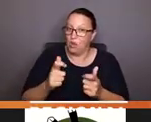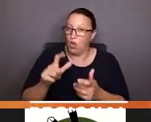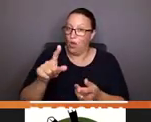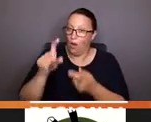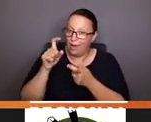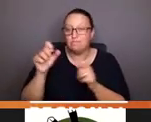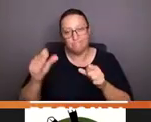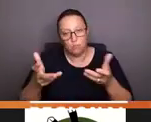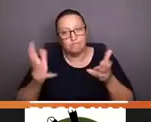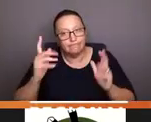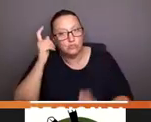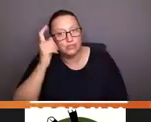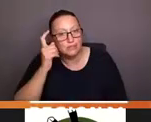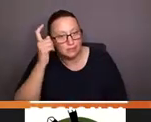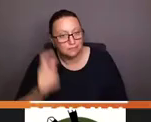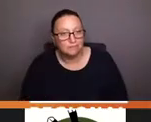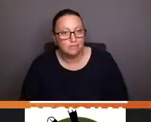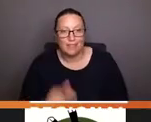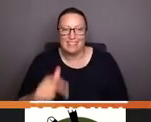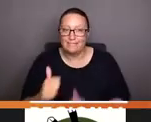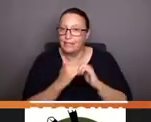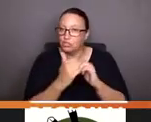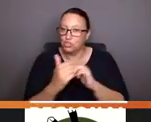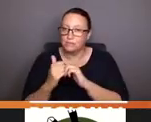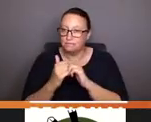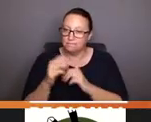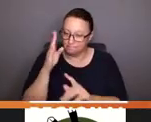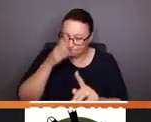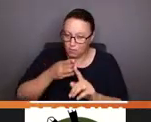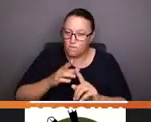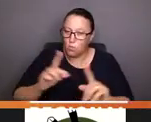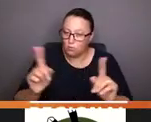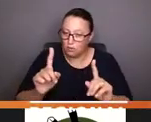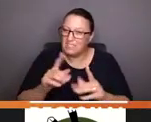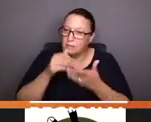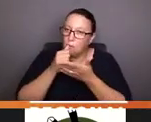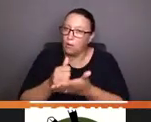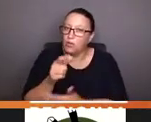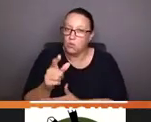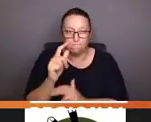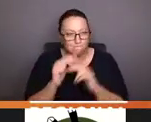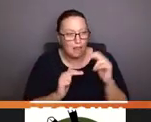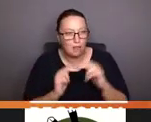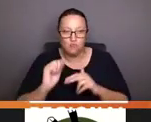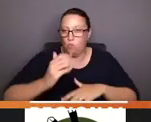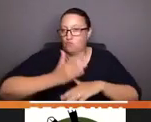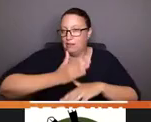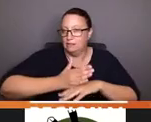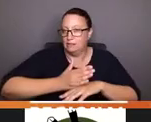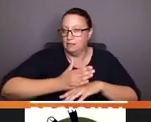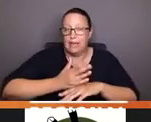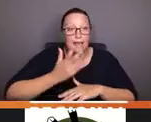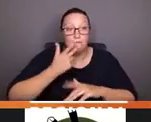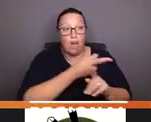The fellowship is aimed at supporting you to develop your practice and undertake activities that might not be able to be supported by